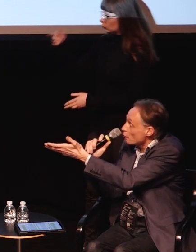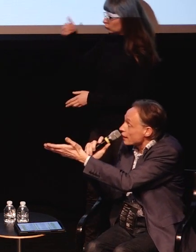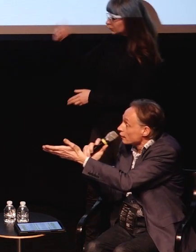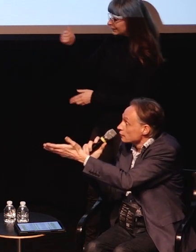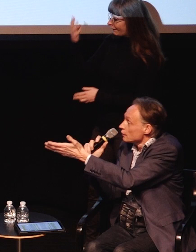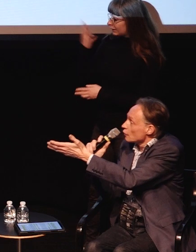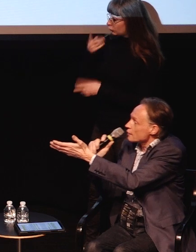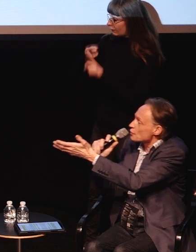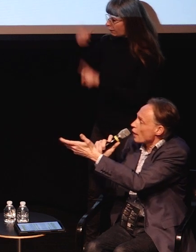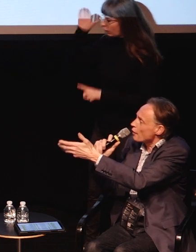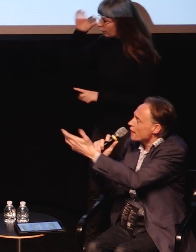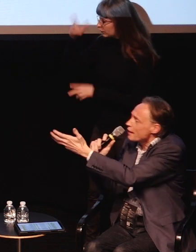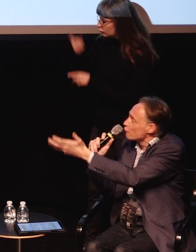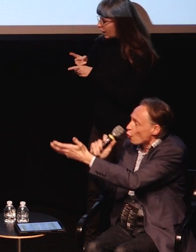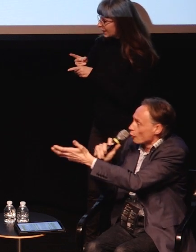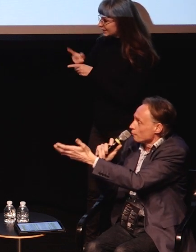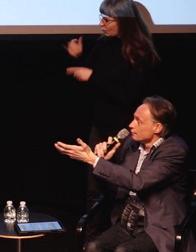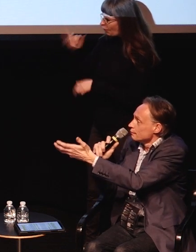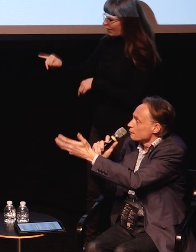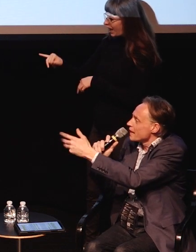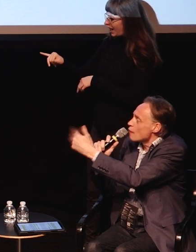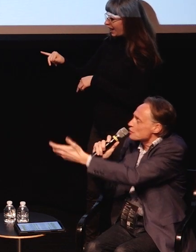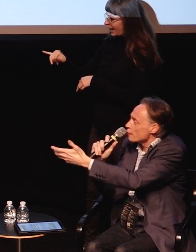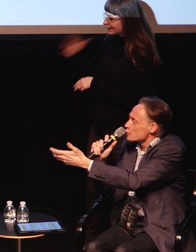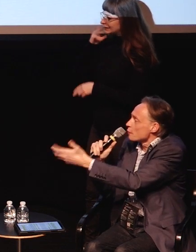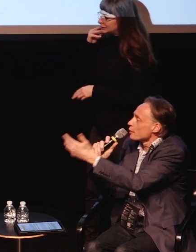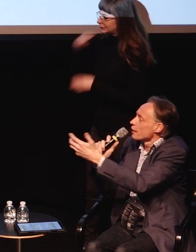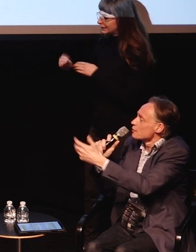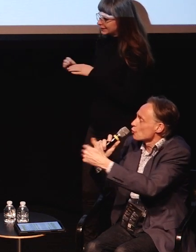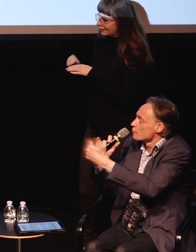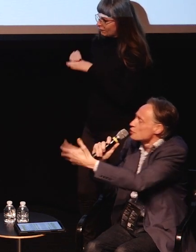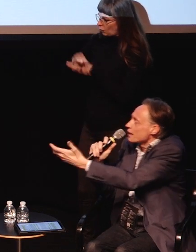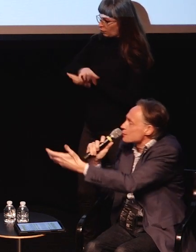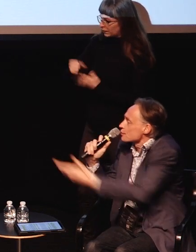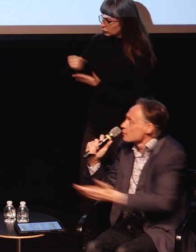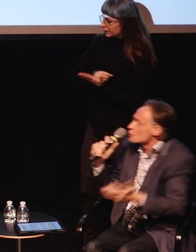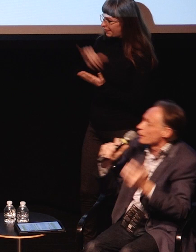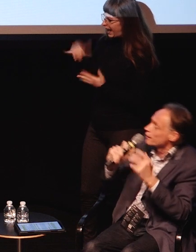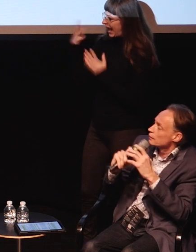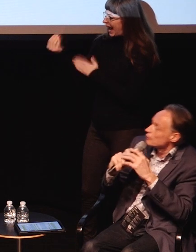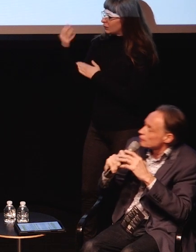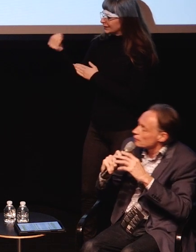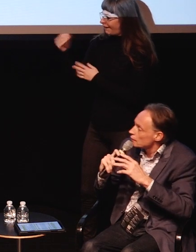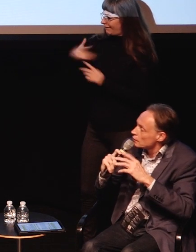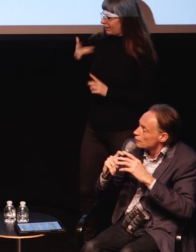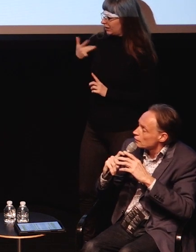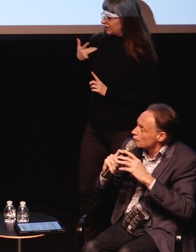from Colombia. Yeah. Right? Yeah. So how did that inform the outsidership and sort of the genesis of the story?